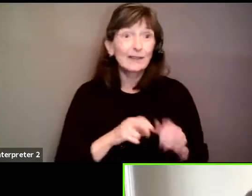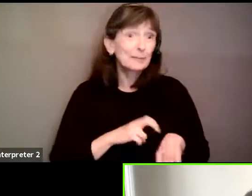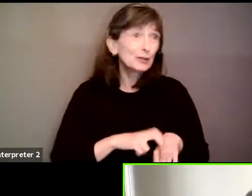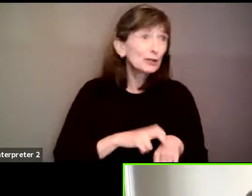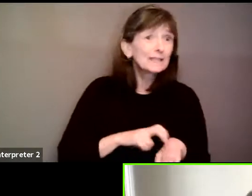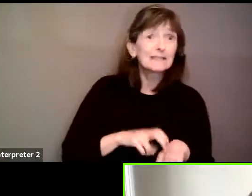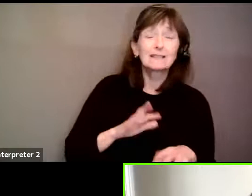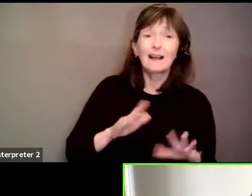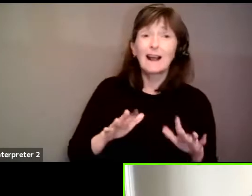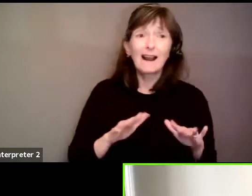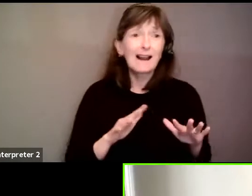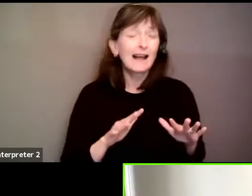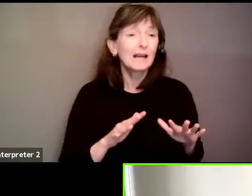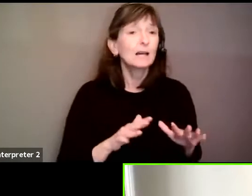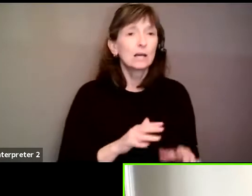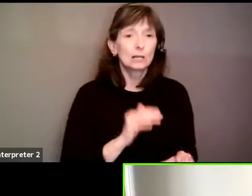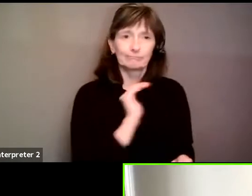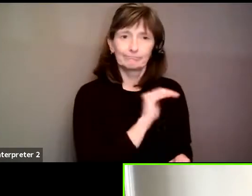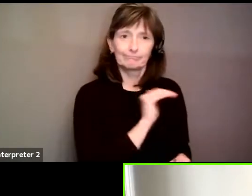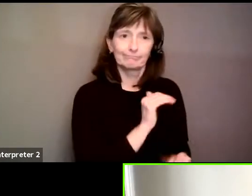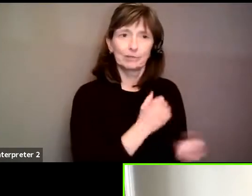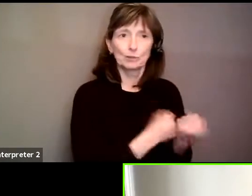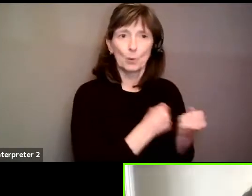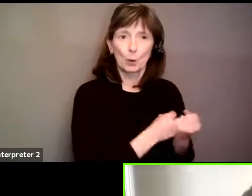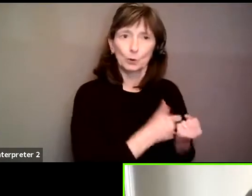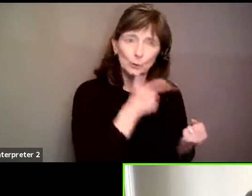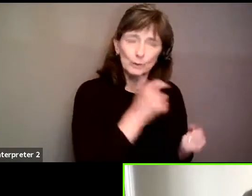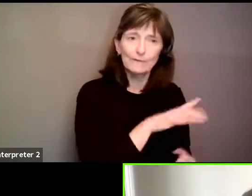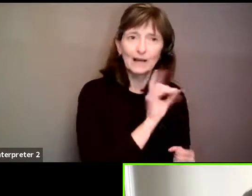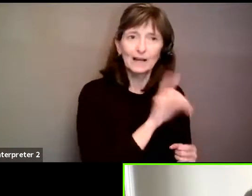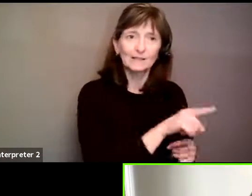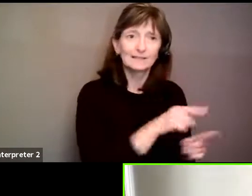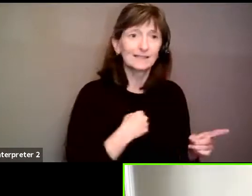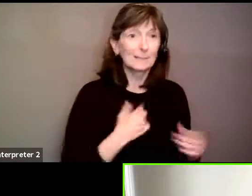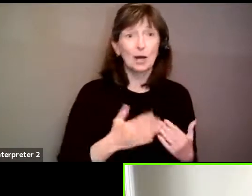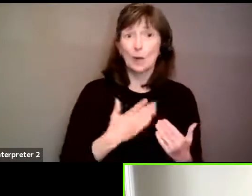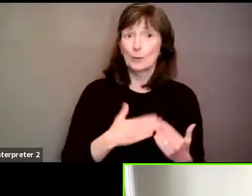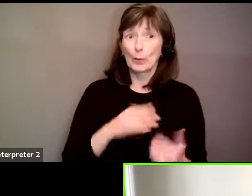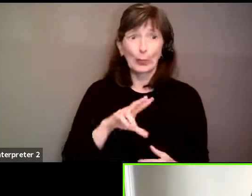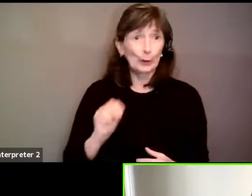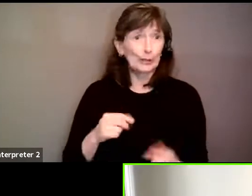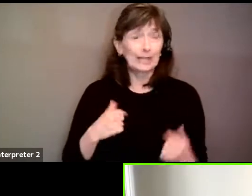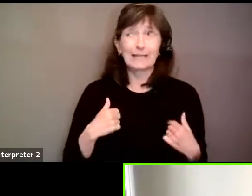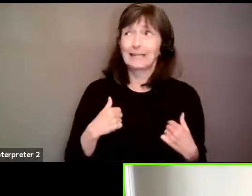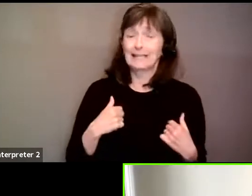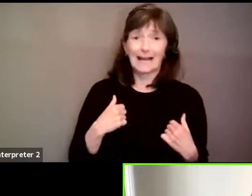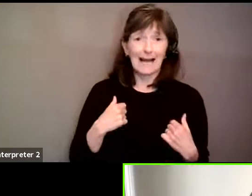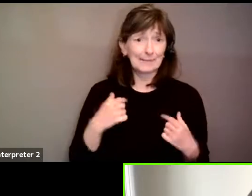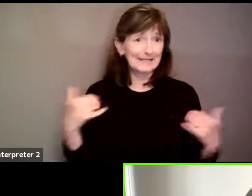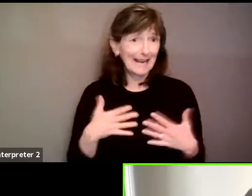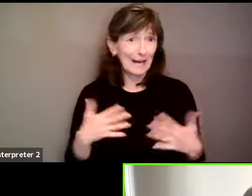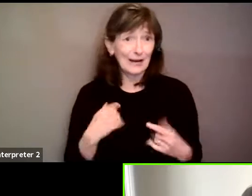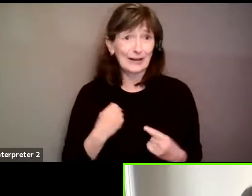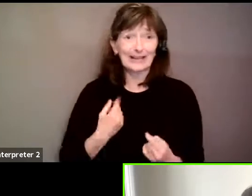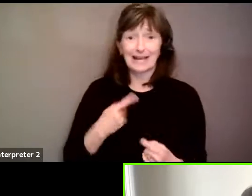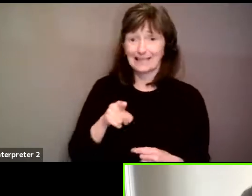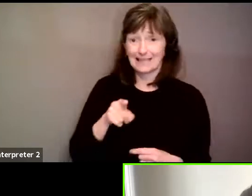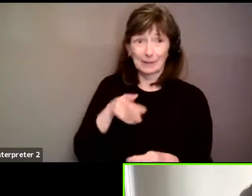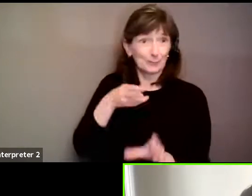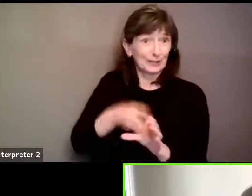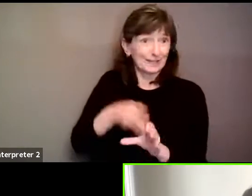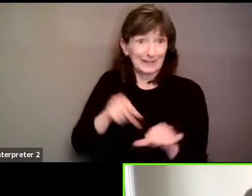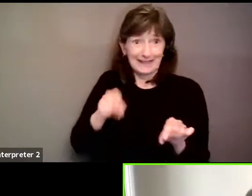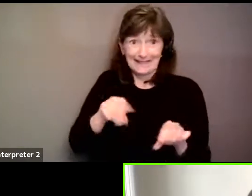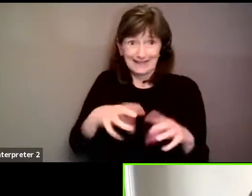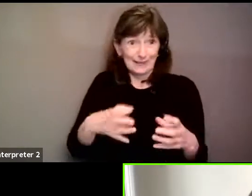walk into this room and like be a participant, and I'm almost 30 and I'm scared, you know, whatever it is. And that's kind of how I got